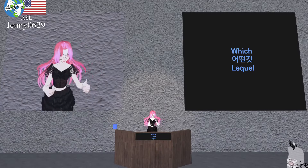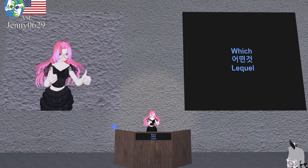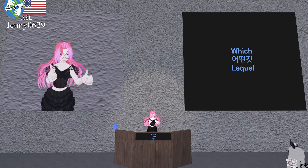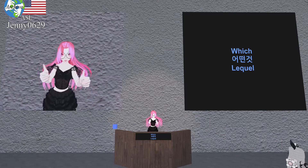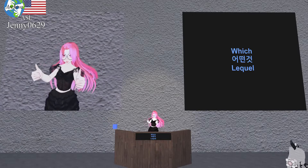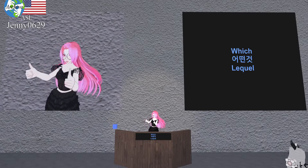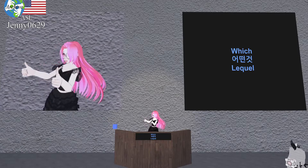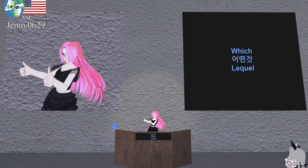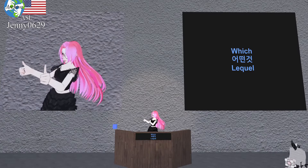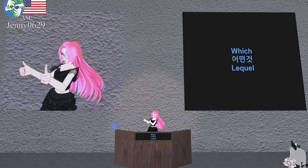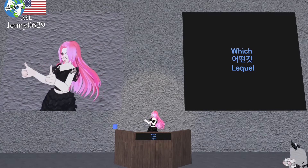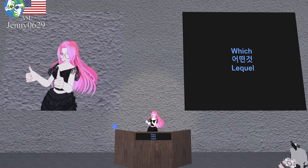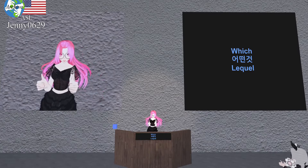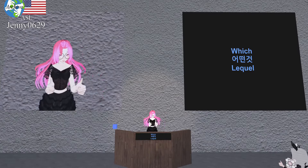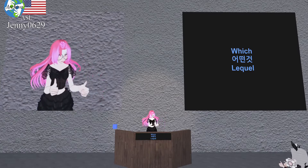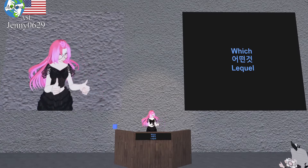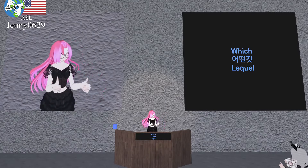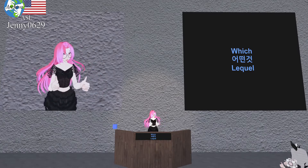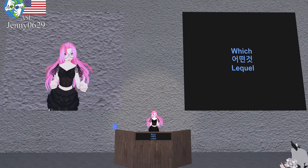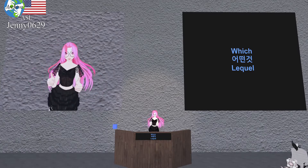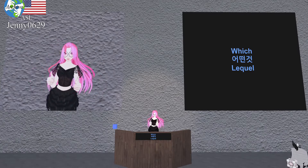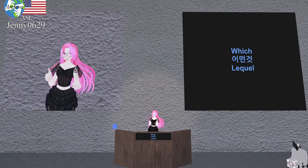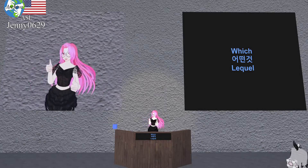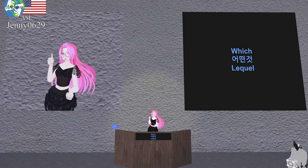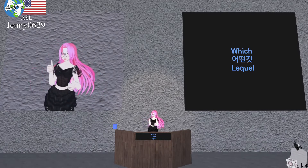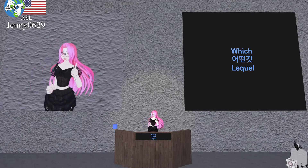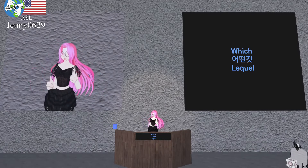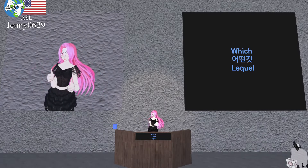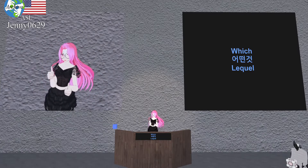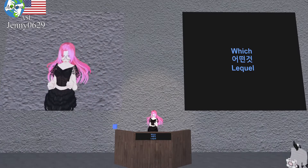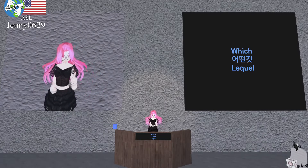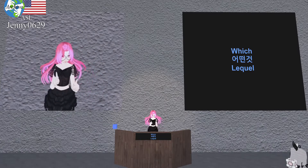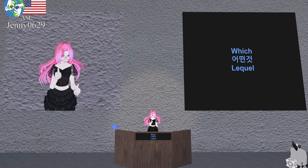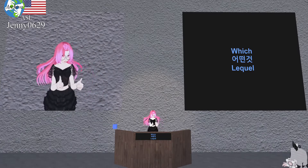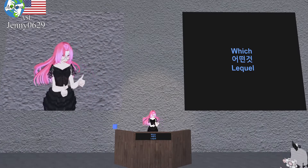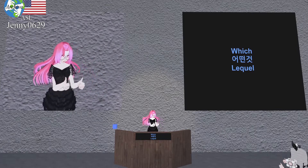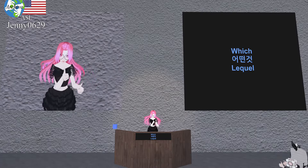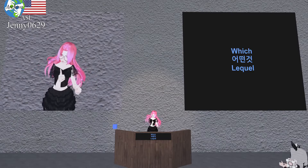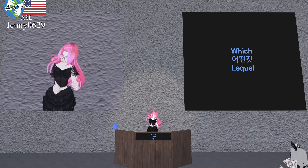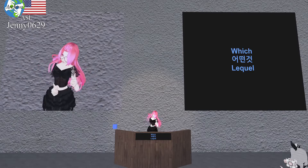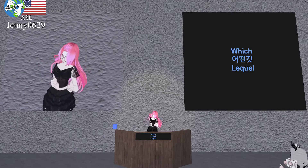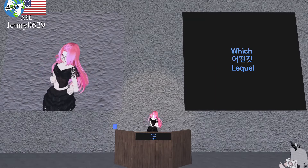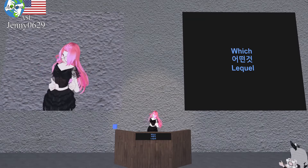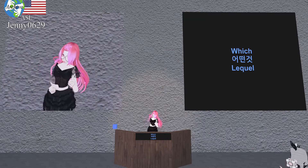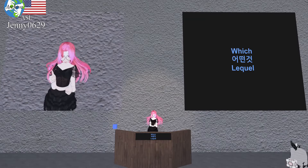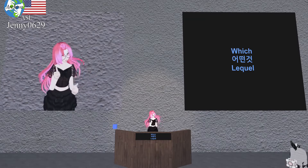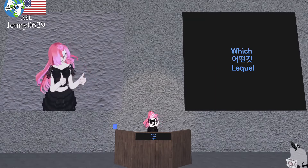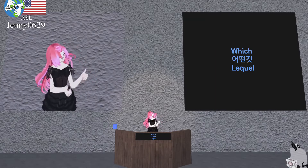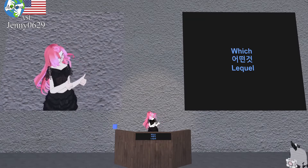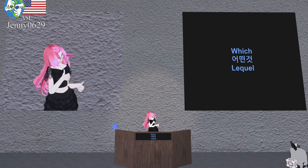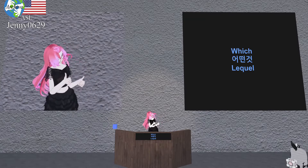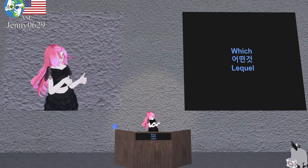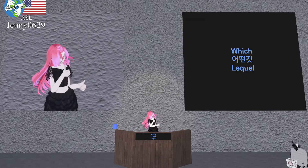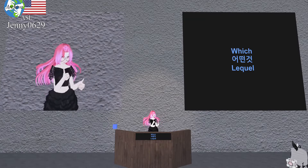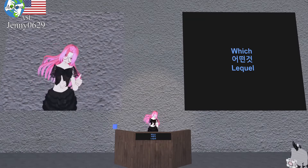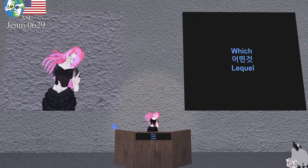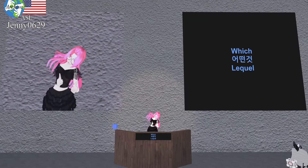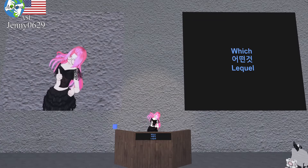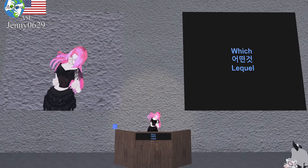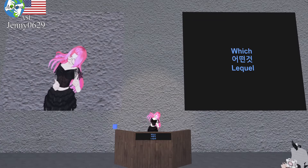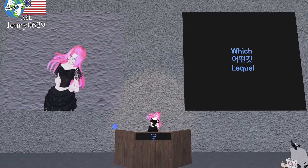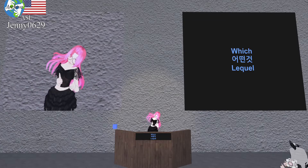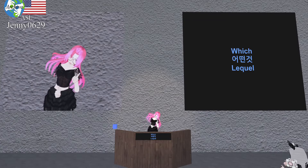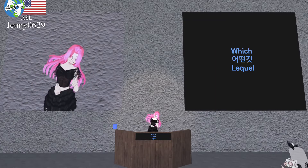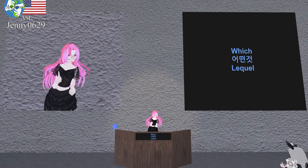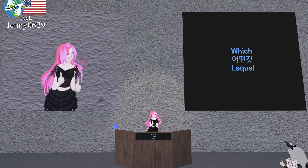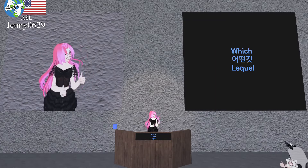Okay, then which? You're gonna have 2 thumbs ups, because you have 2 different things. Comparing them. Which one do I want? Do I want this one?